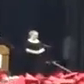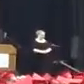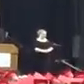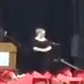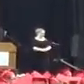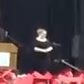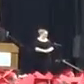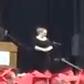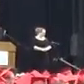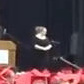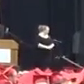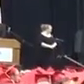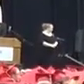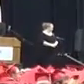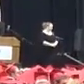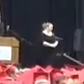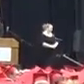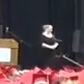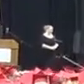Yeet!